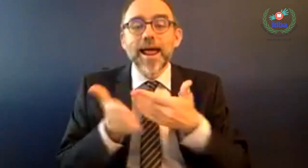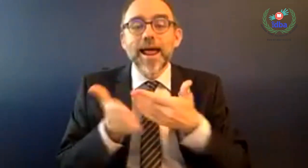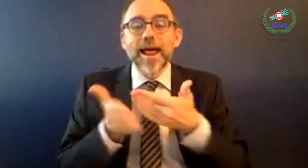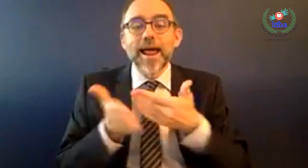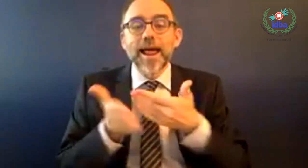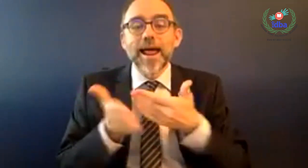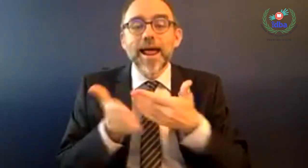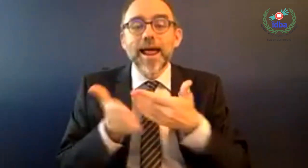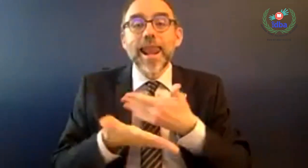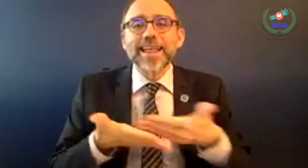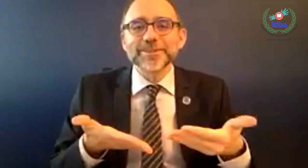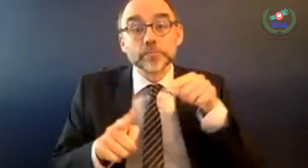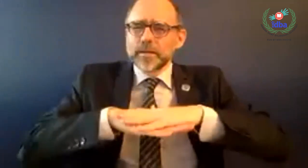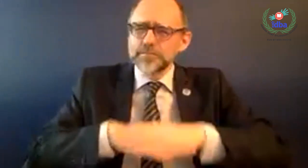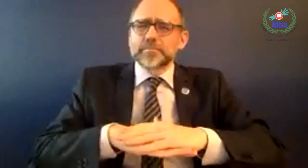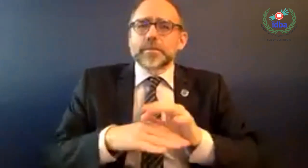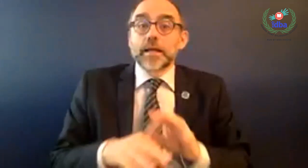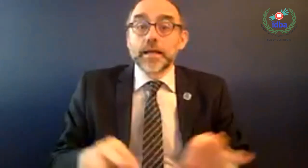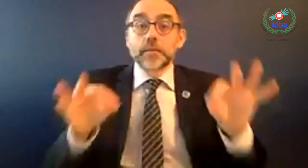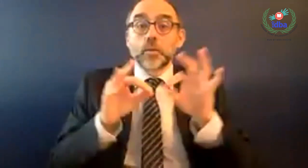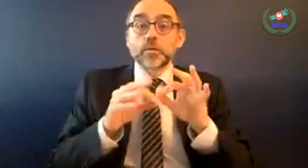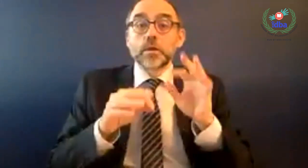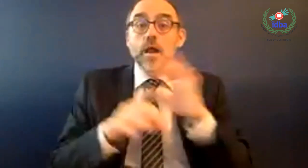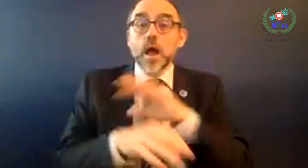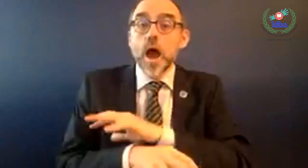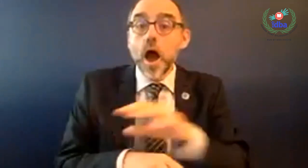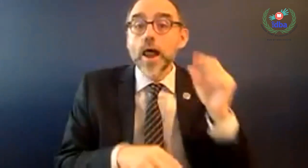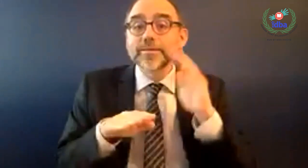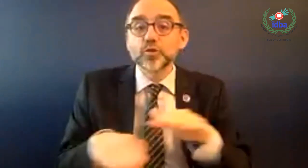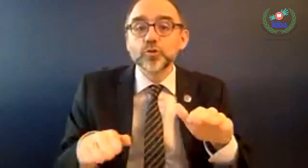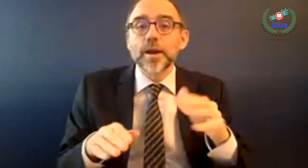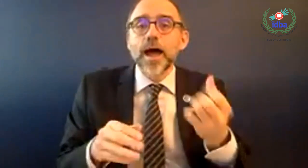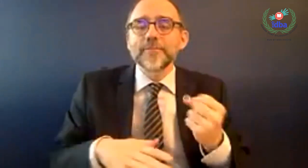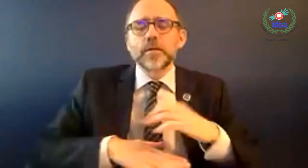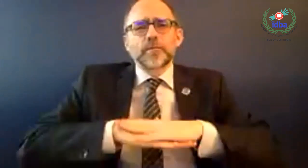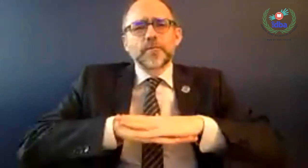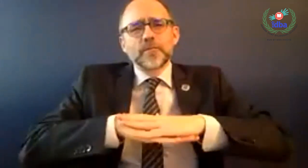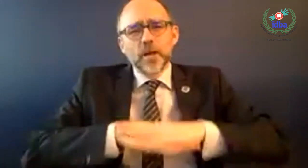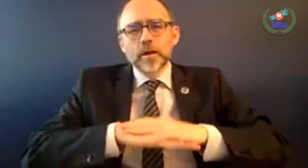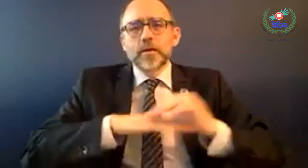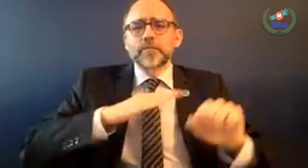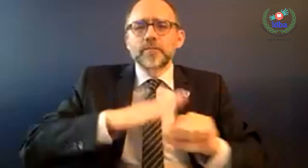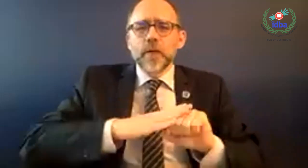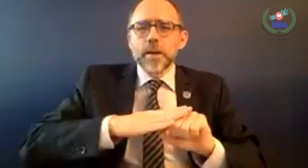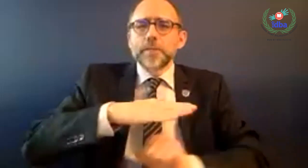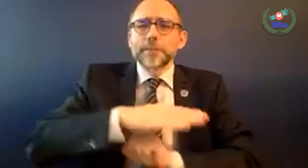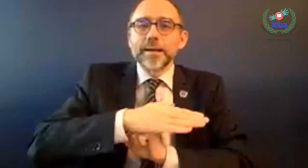per the language is not growing as per the age that he grows into. So all the deaf children